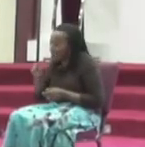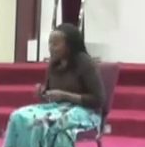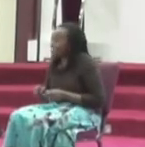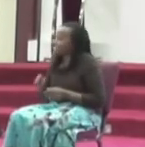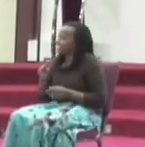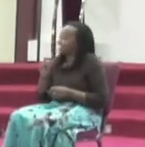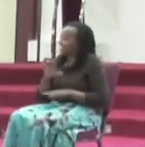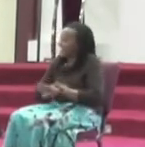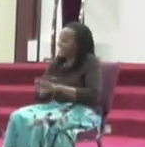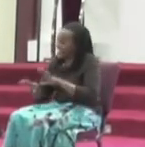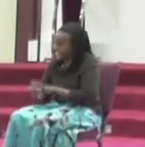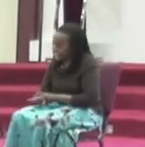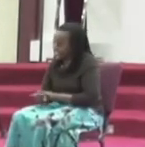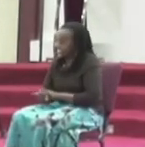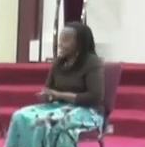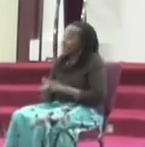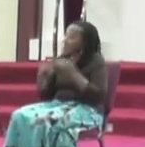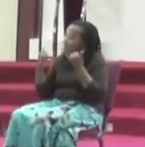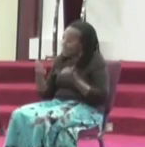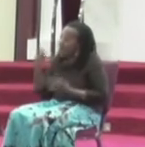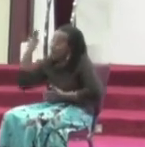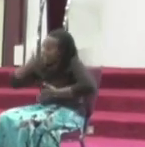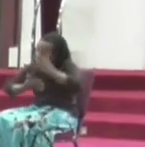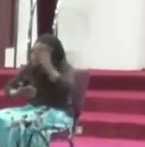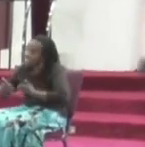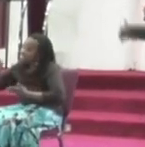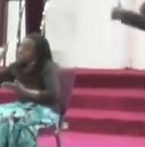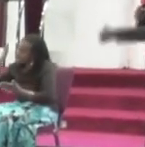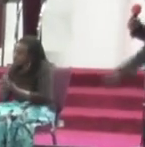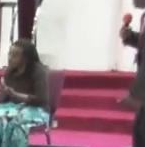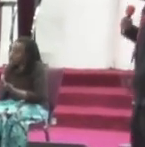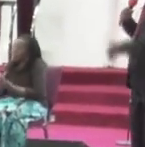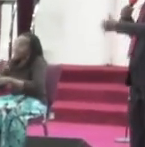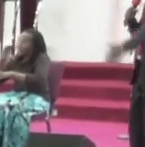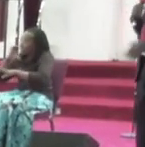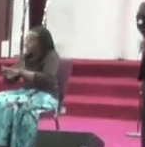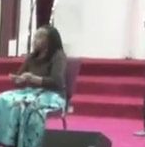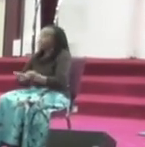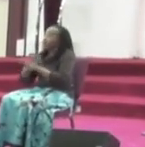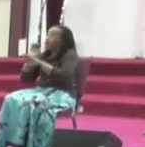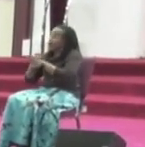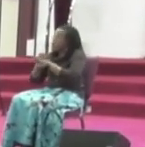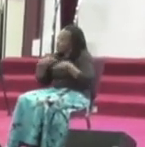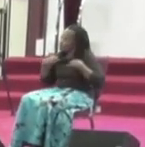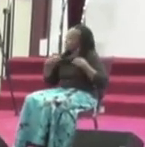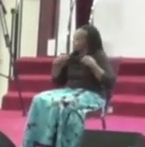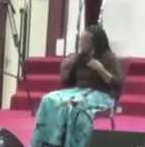Now just face reality and get an appropriate dress that is worthy of a